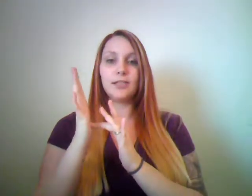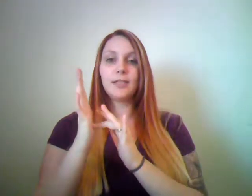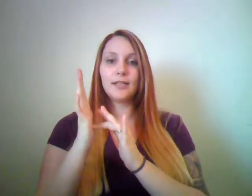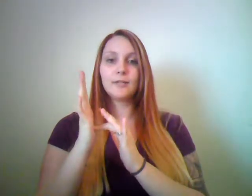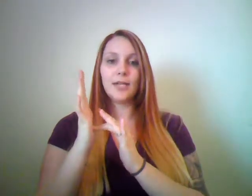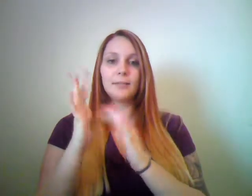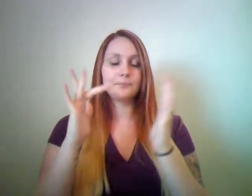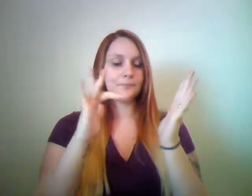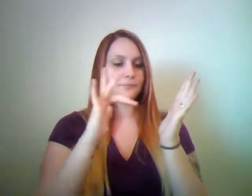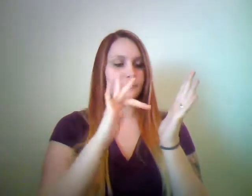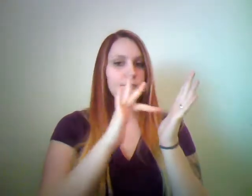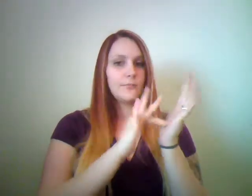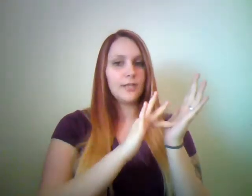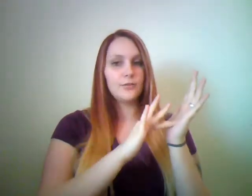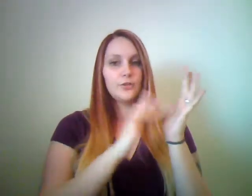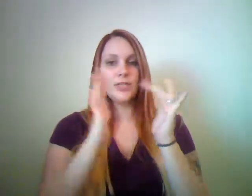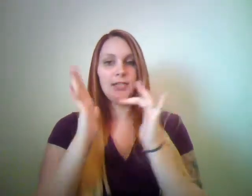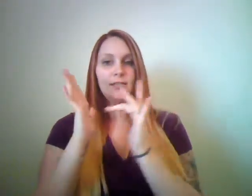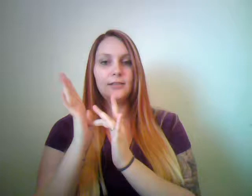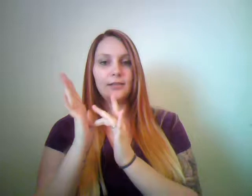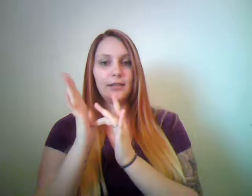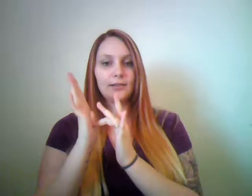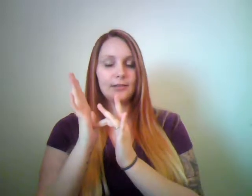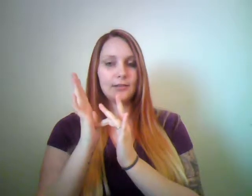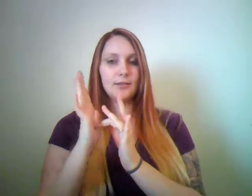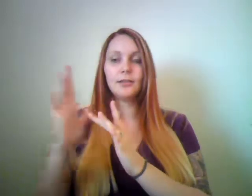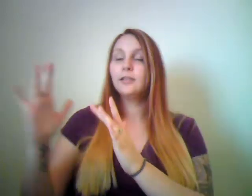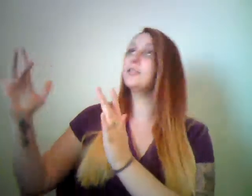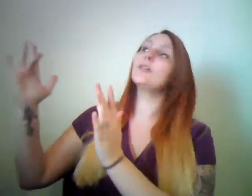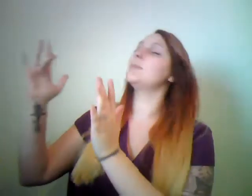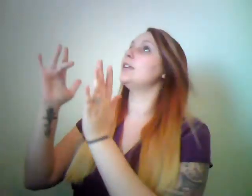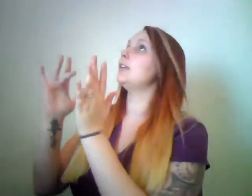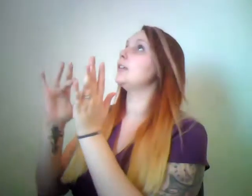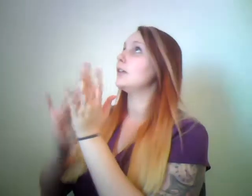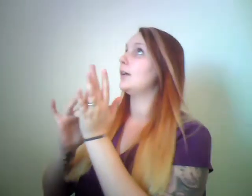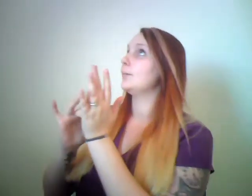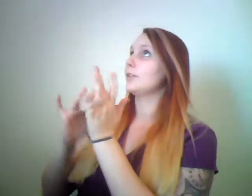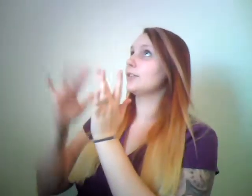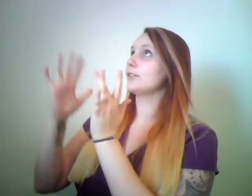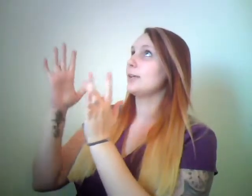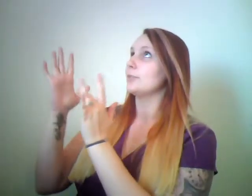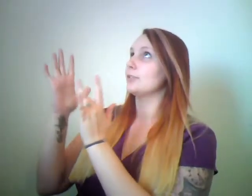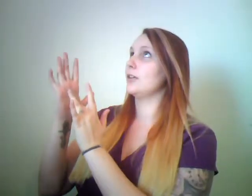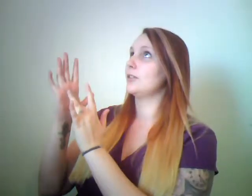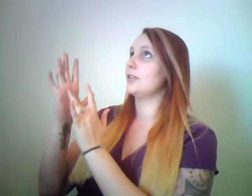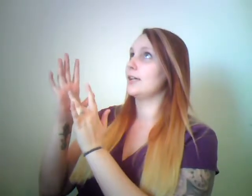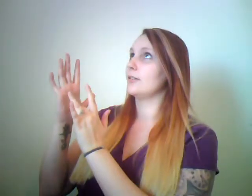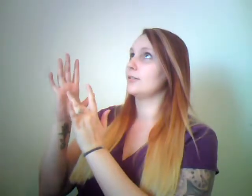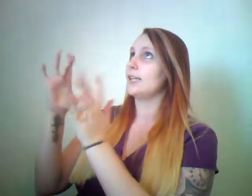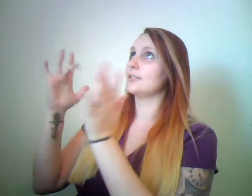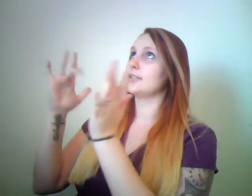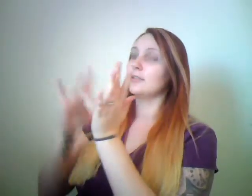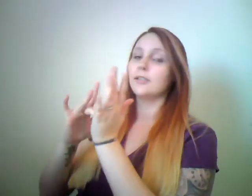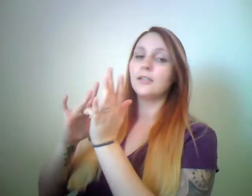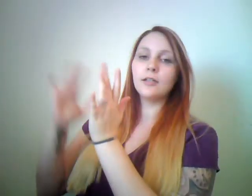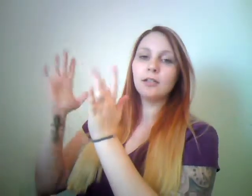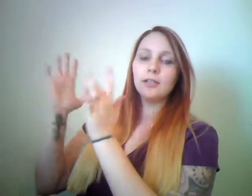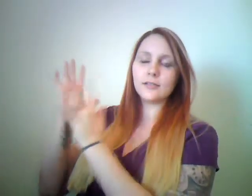hands, okay? Jesus. So I'm going to establish eye contact and